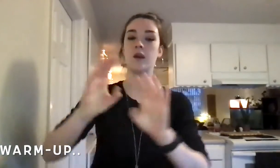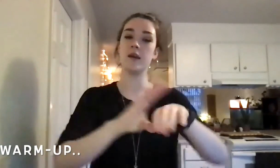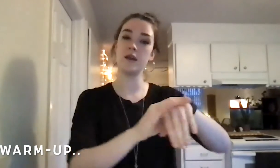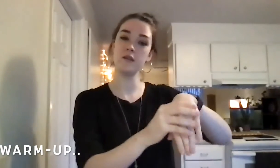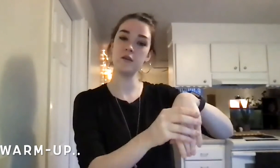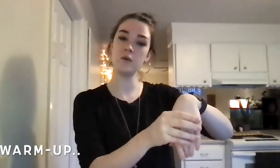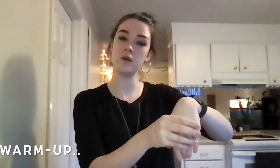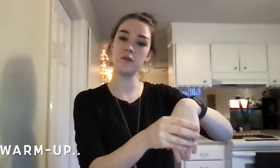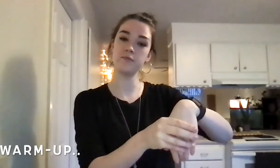And the other one.